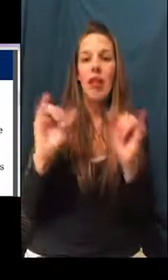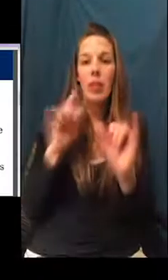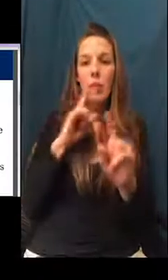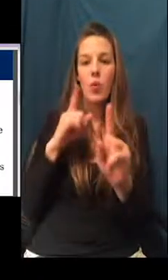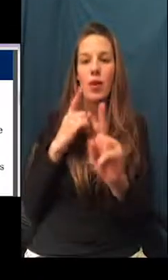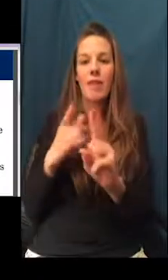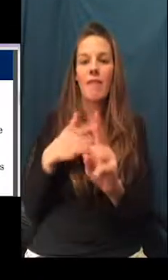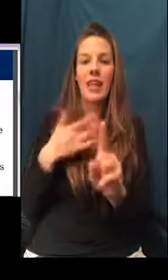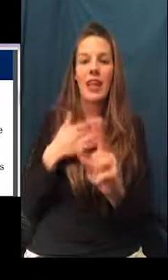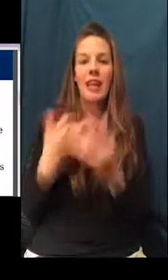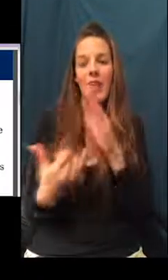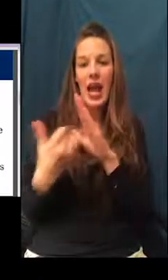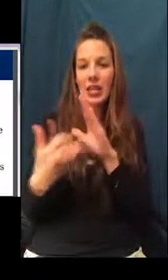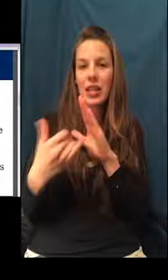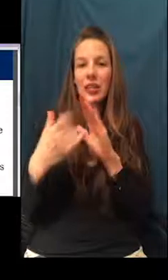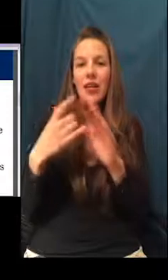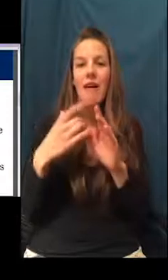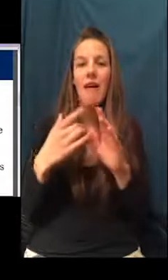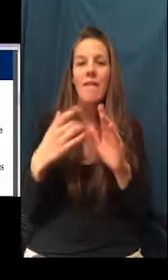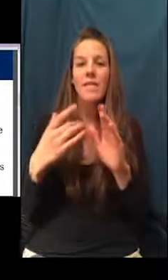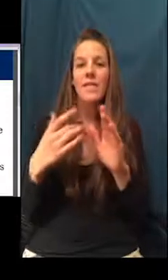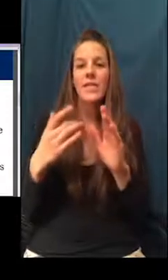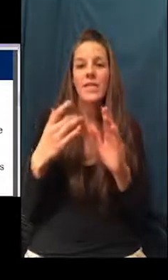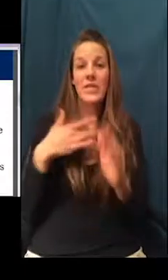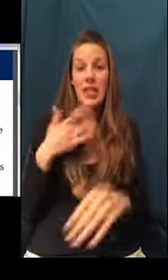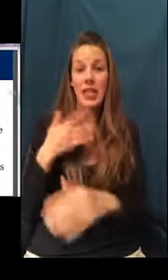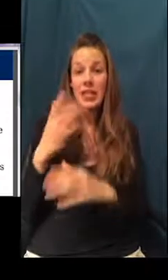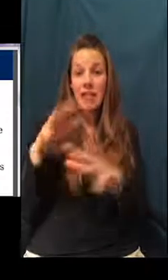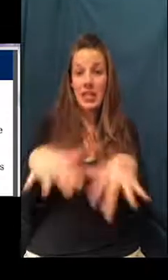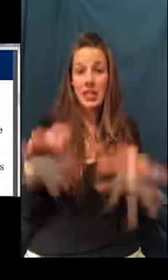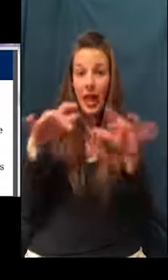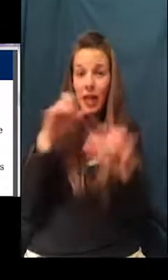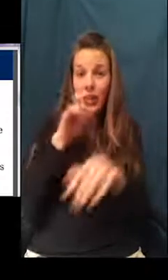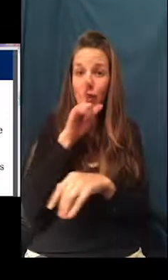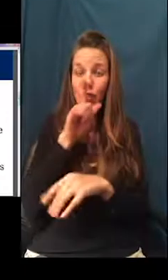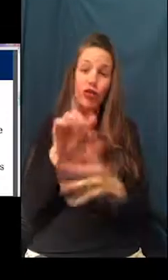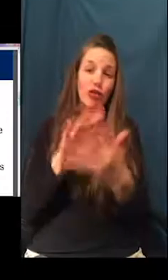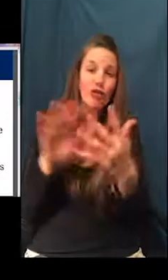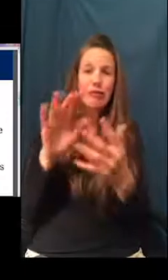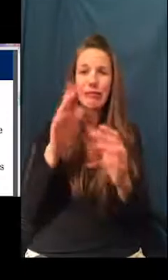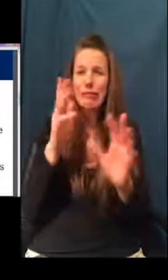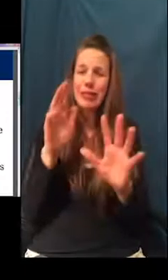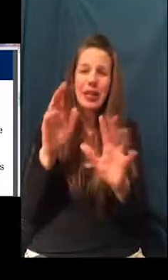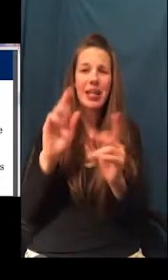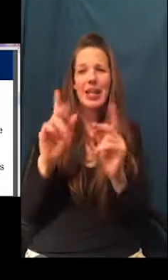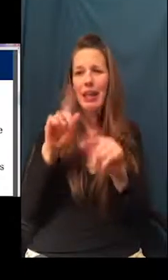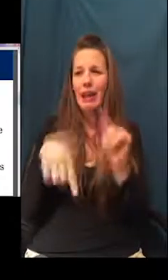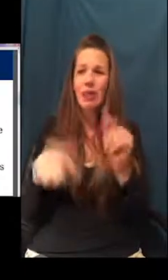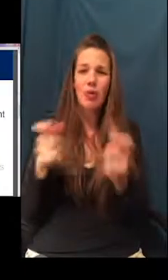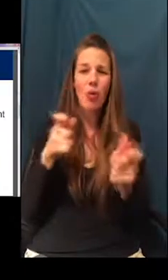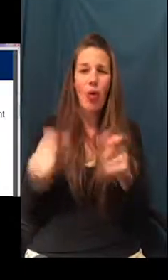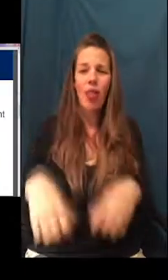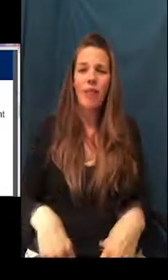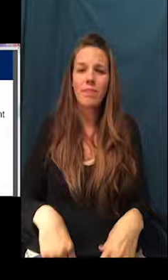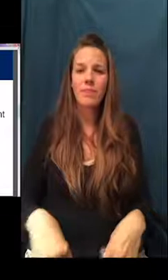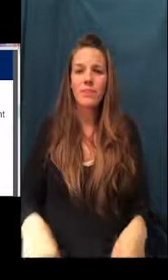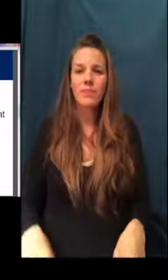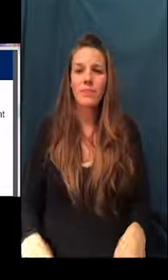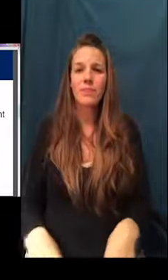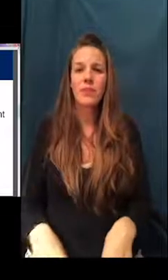feelings of isolation, feelings of anxiety, uncertainty, things feeling like they're out of people's control.